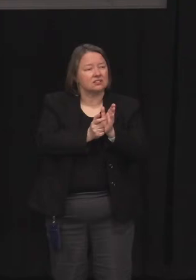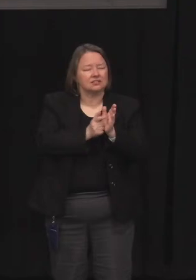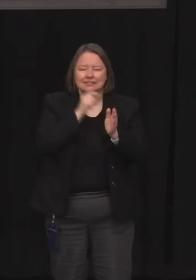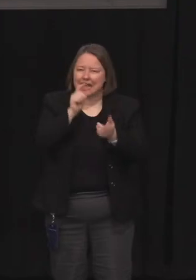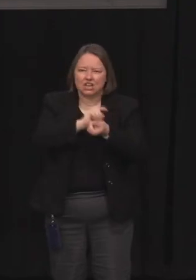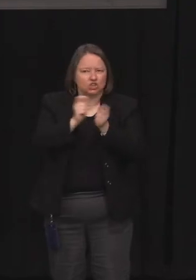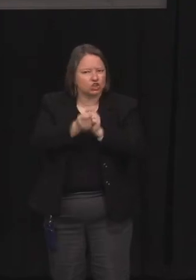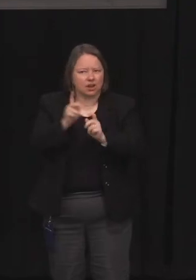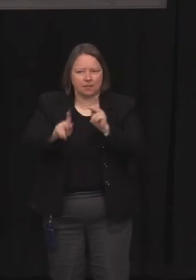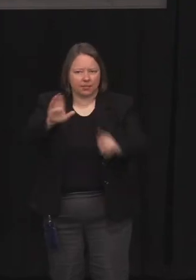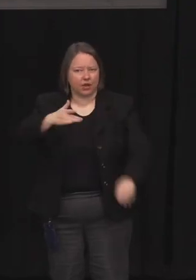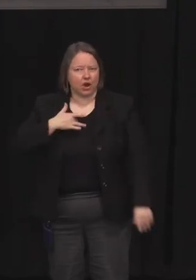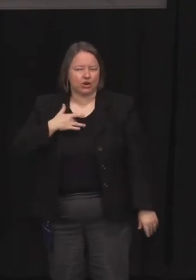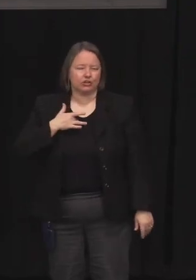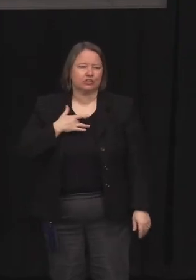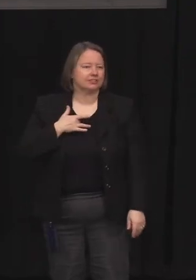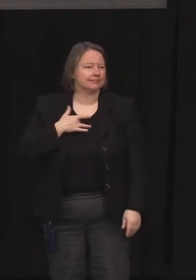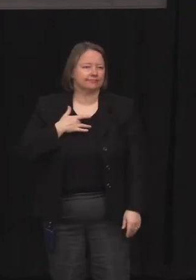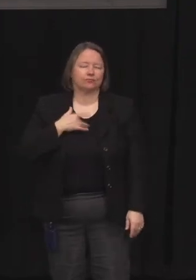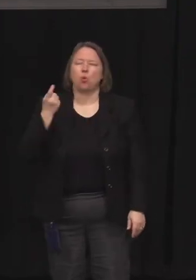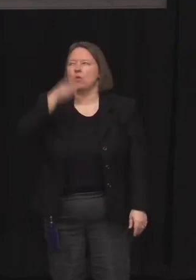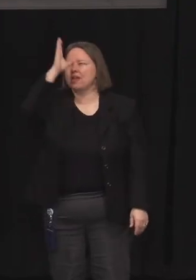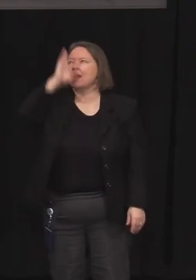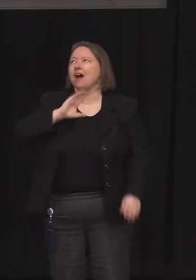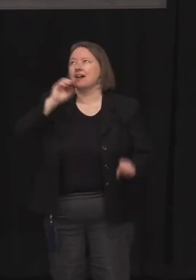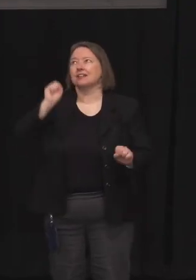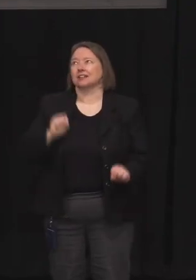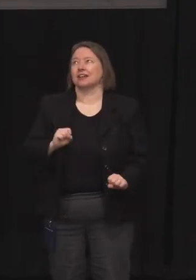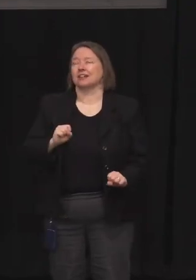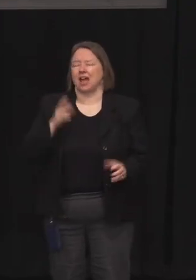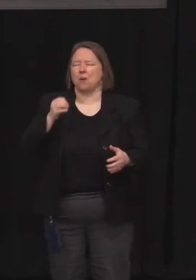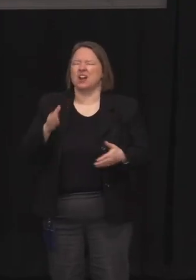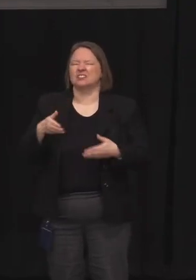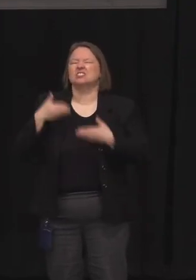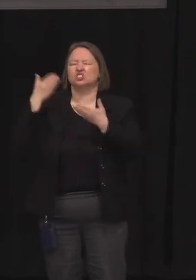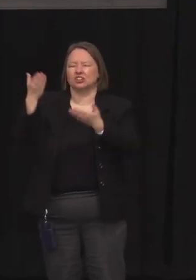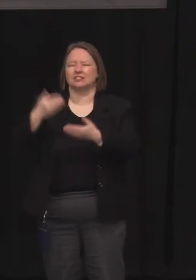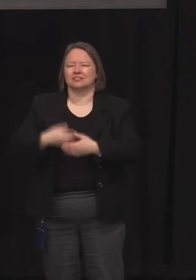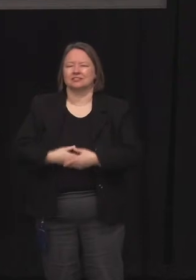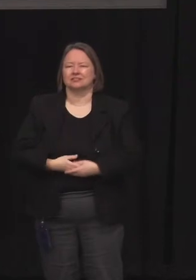the hearts of people. Only God can do that, I want to suggest.